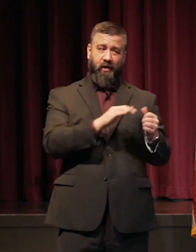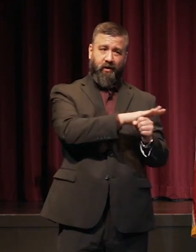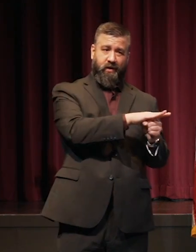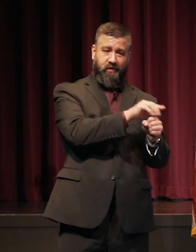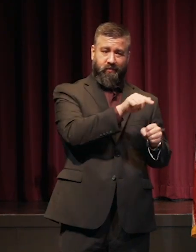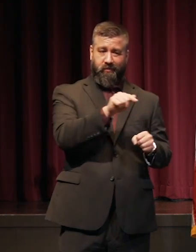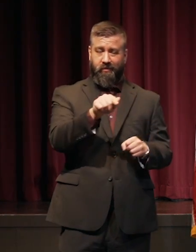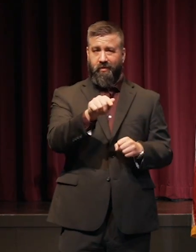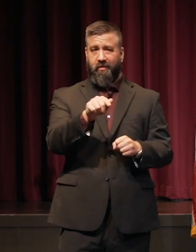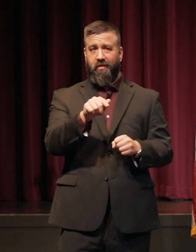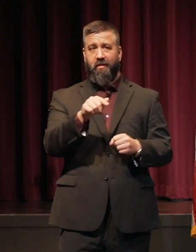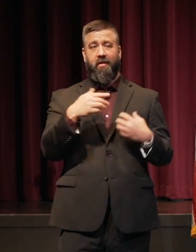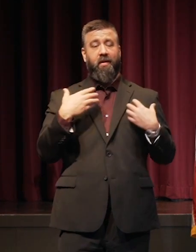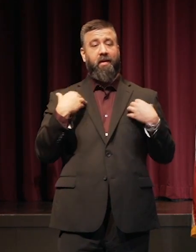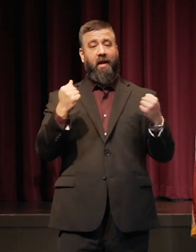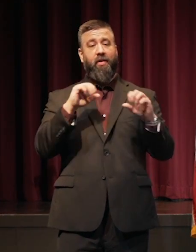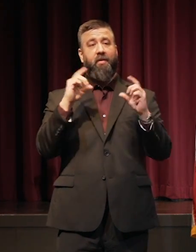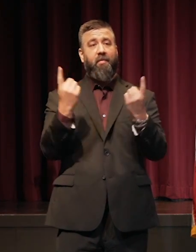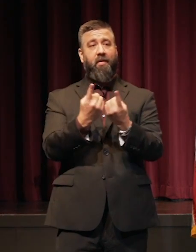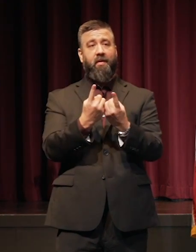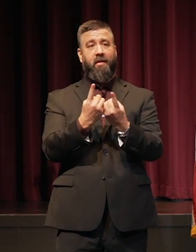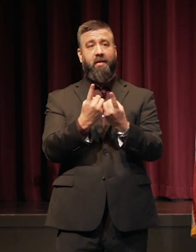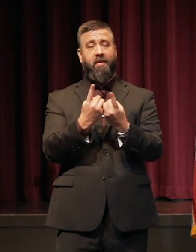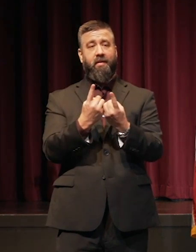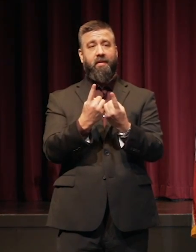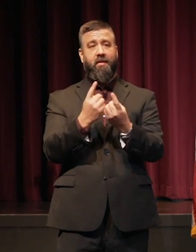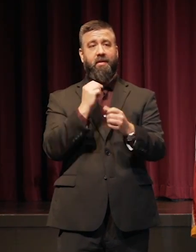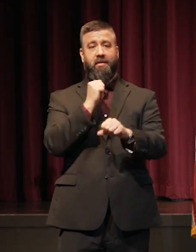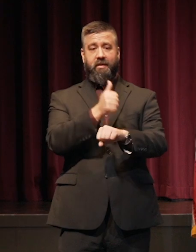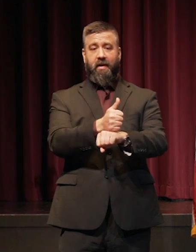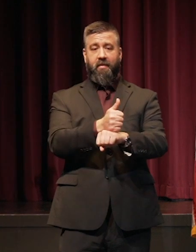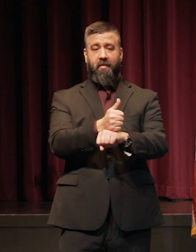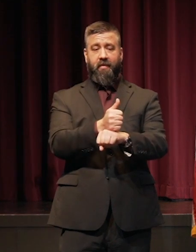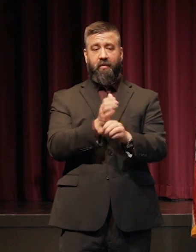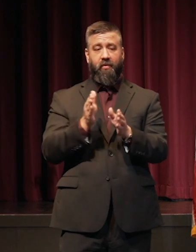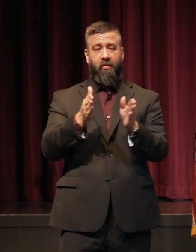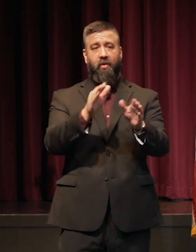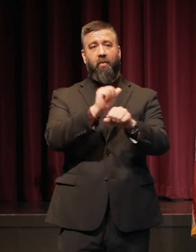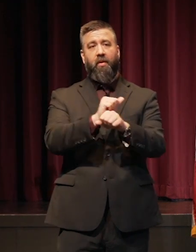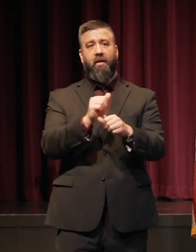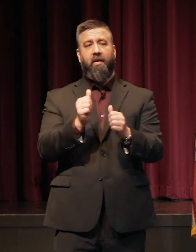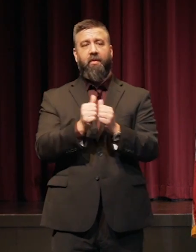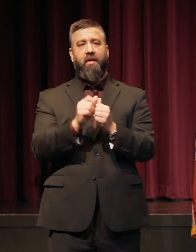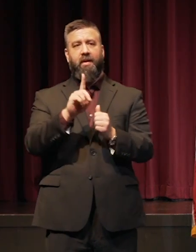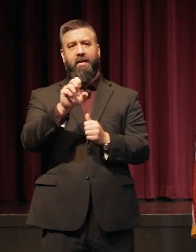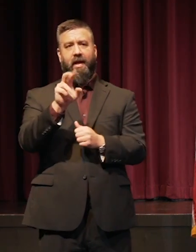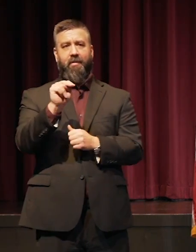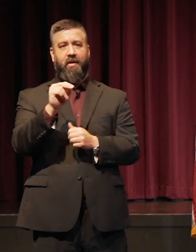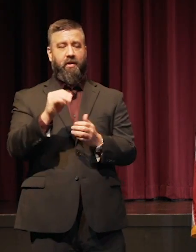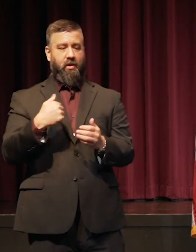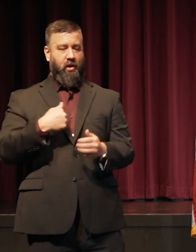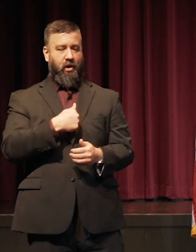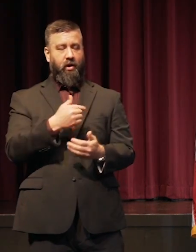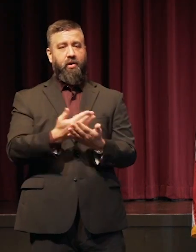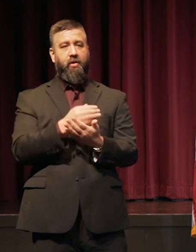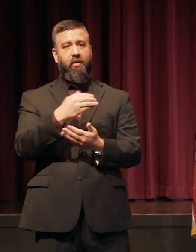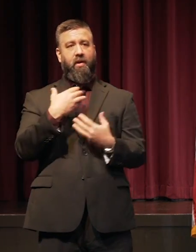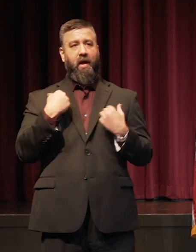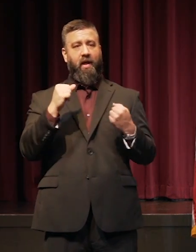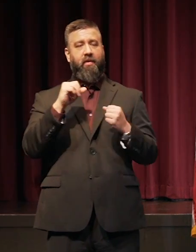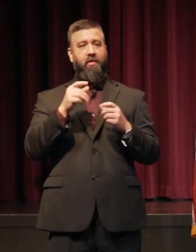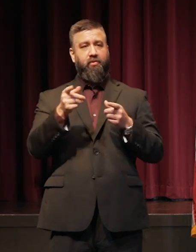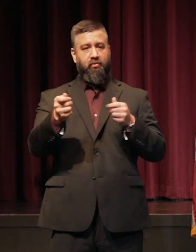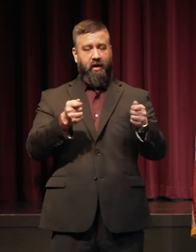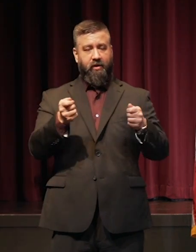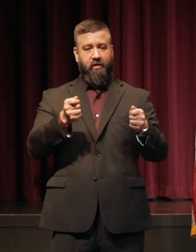Health Department is creating a stakeholder group working under the direction of Damon, our new Director of Health Promotions